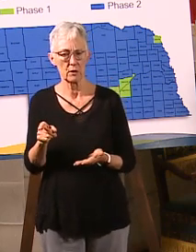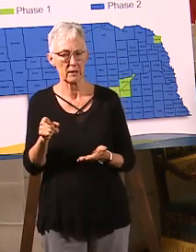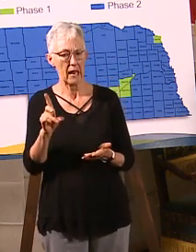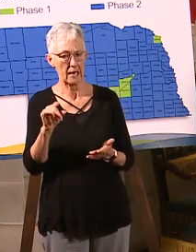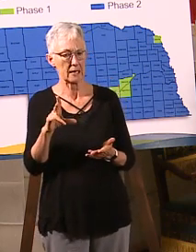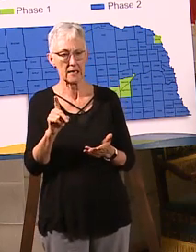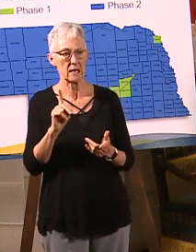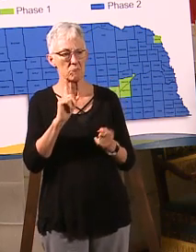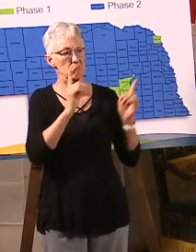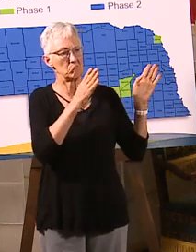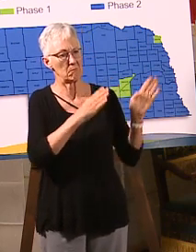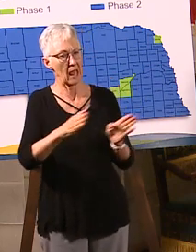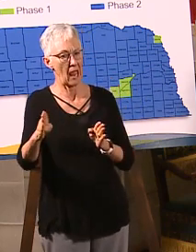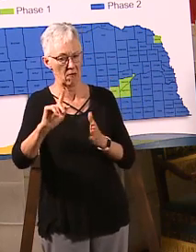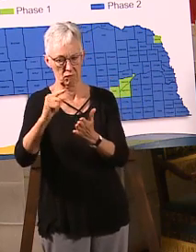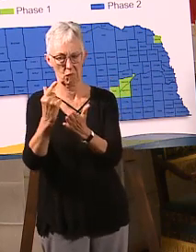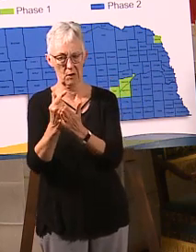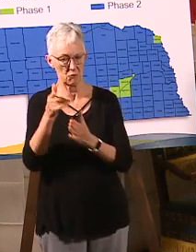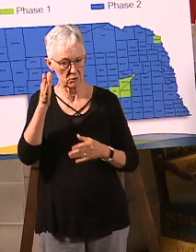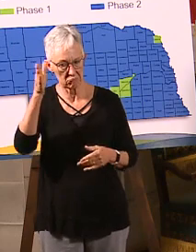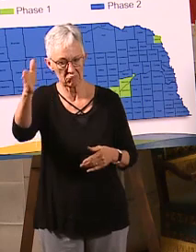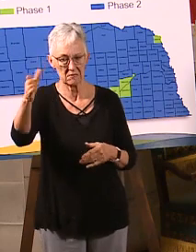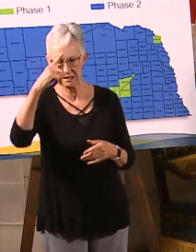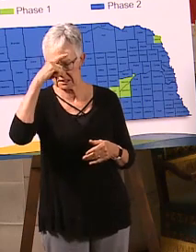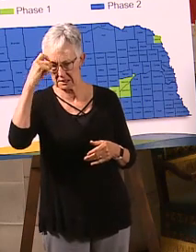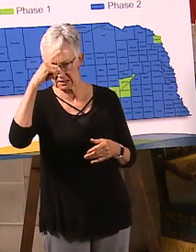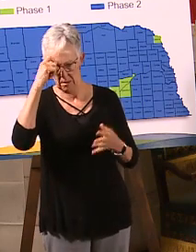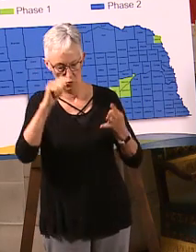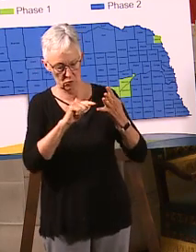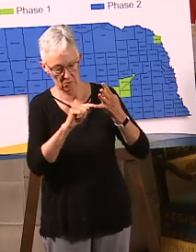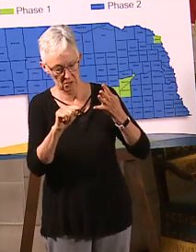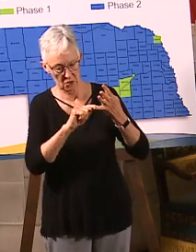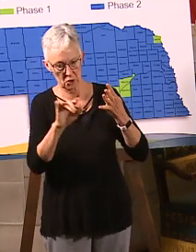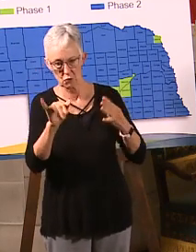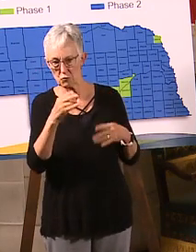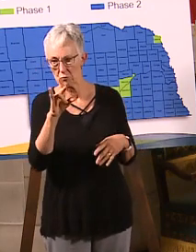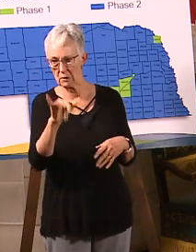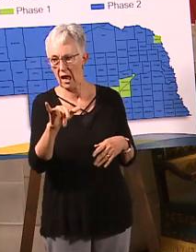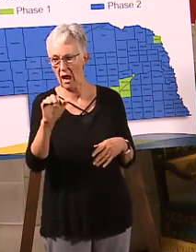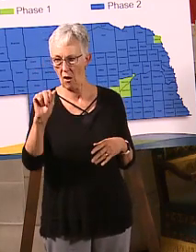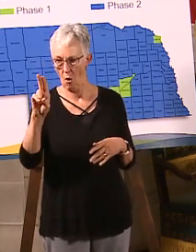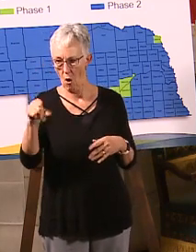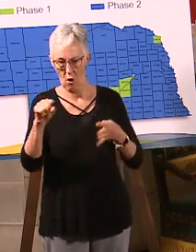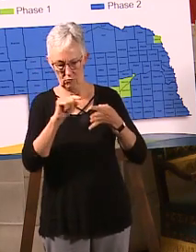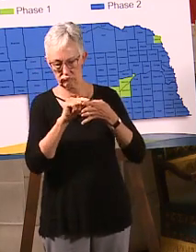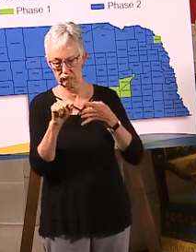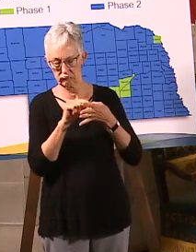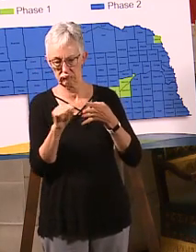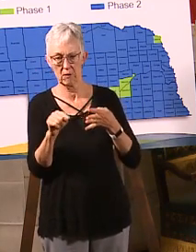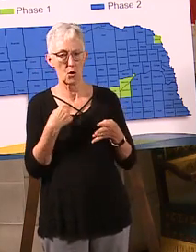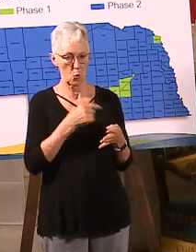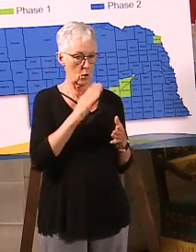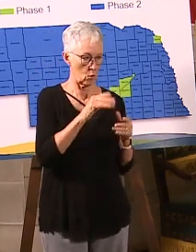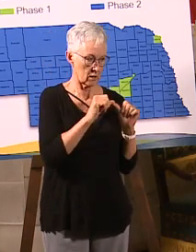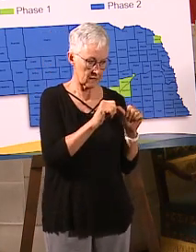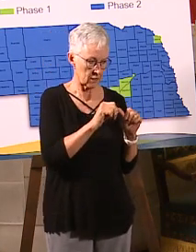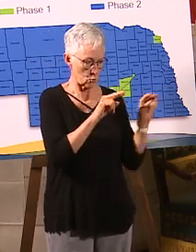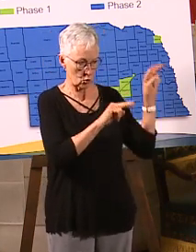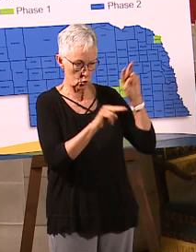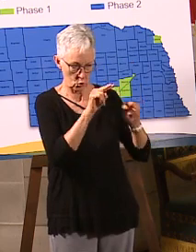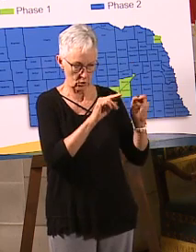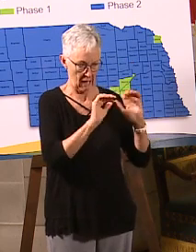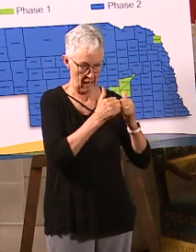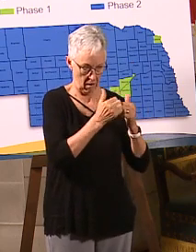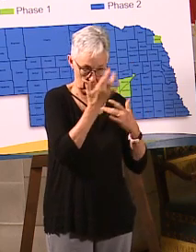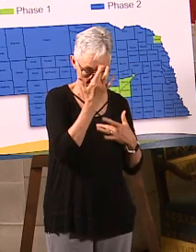in the summer, end of July, first part of August. We'll continue to monitor and watch what the environment looks like.